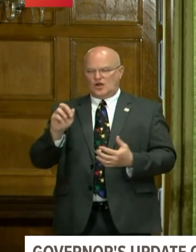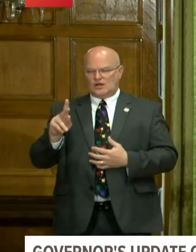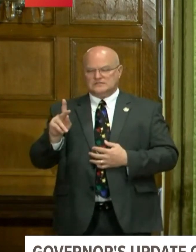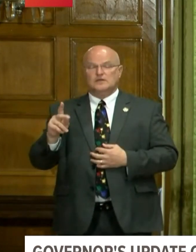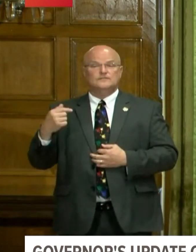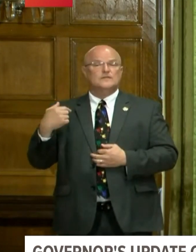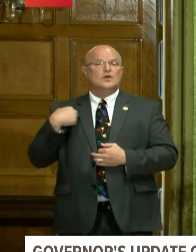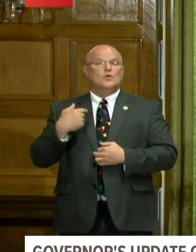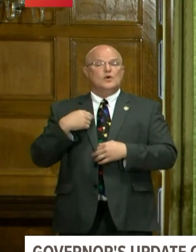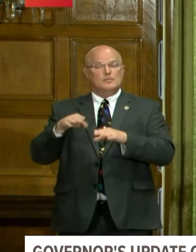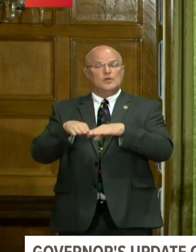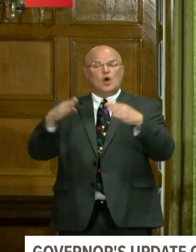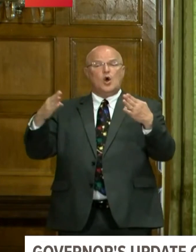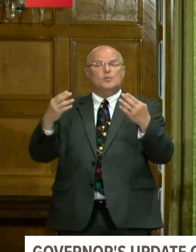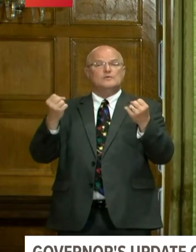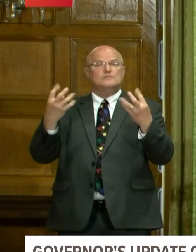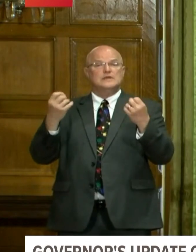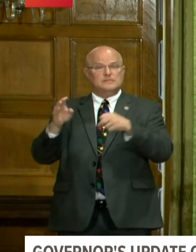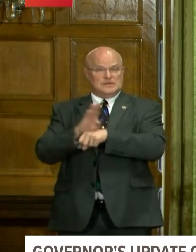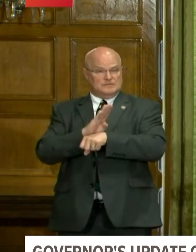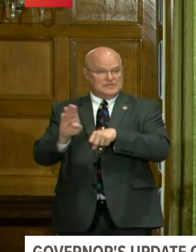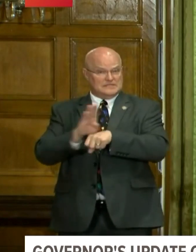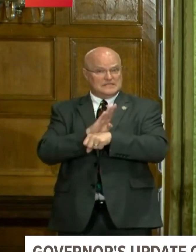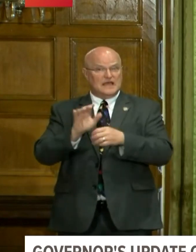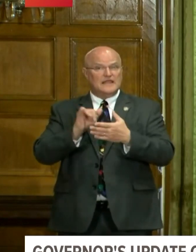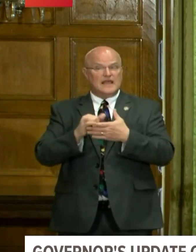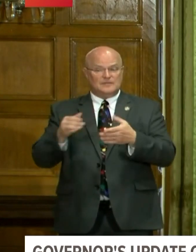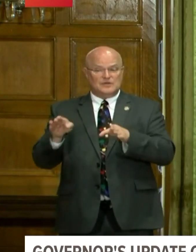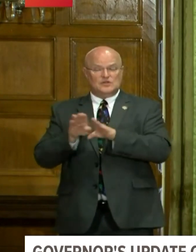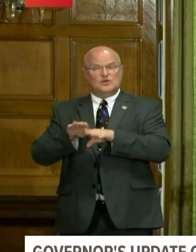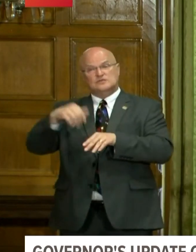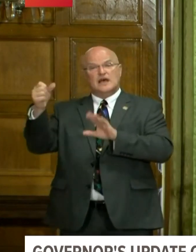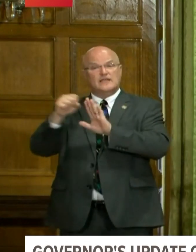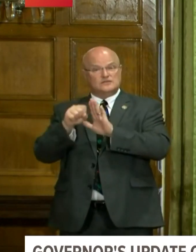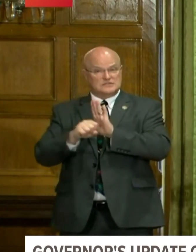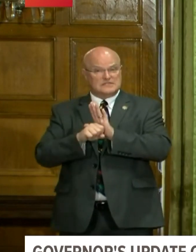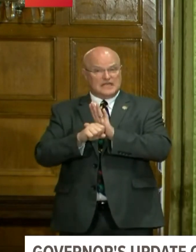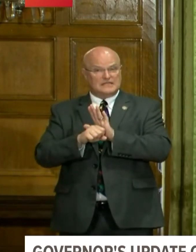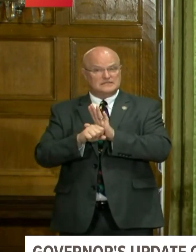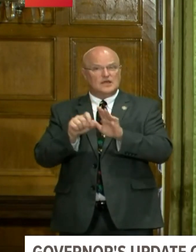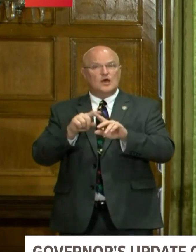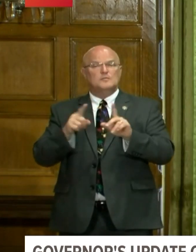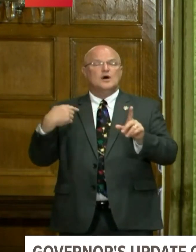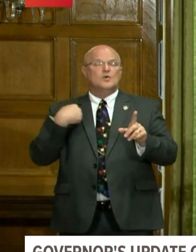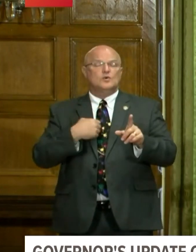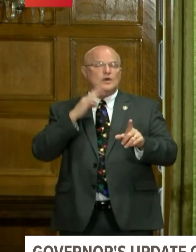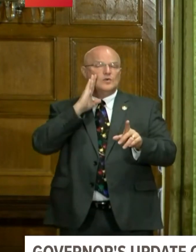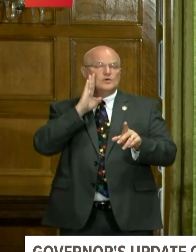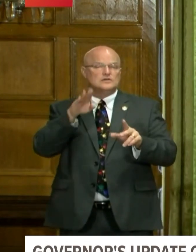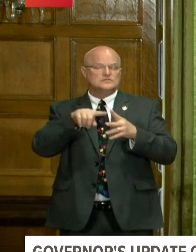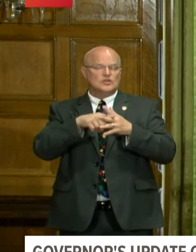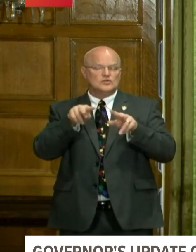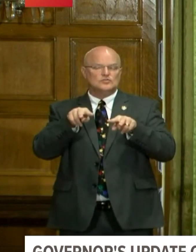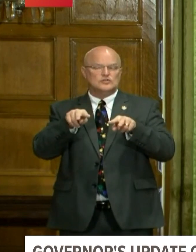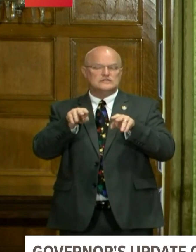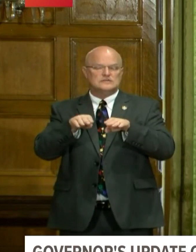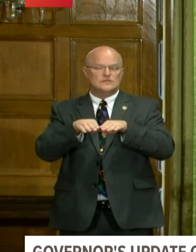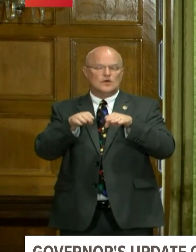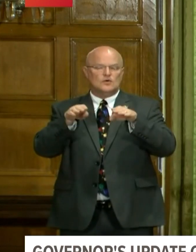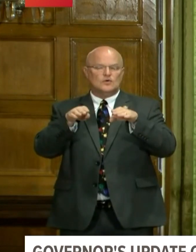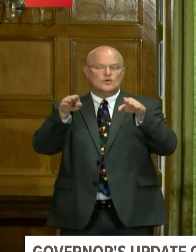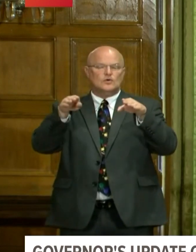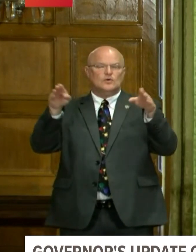been open for many businesses that have been closed in other states, but we will start looking at lifting some of